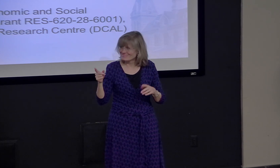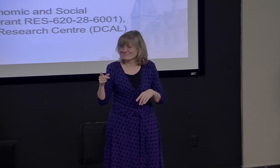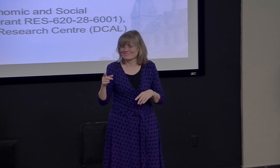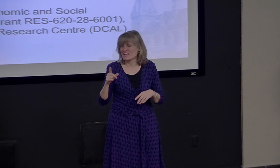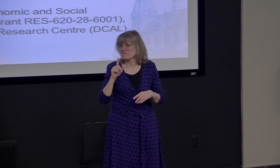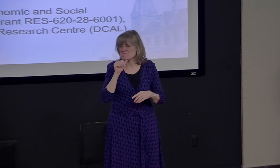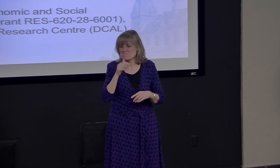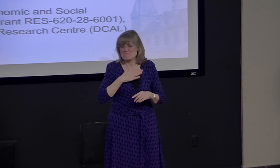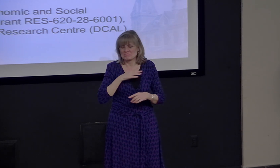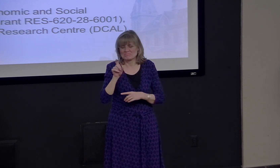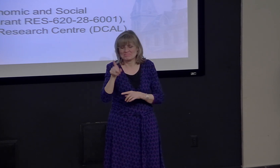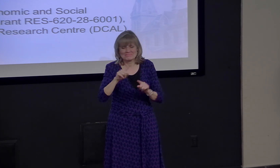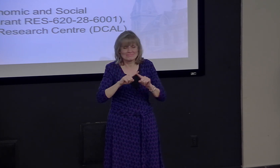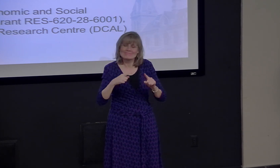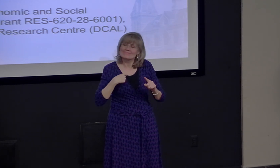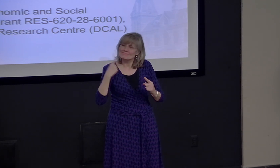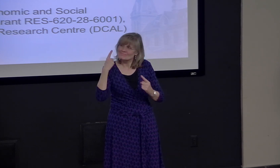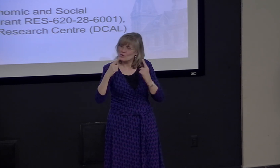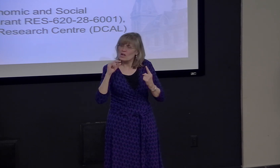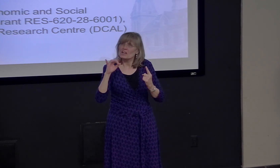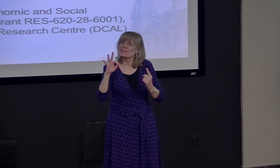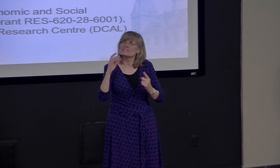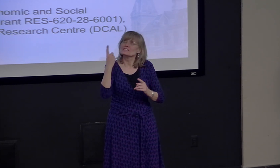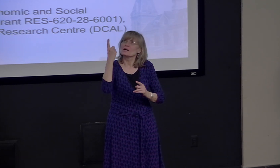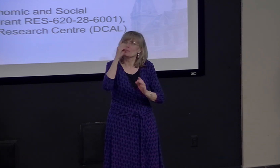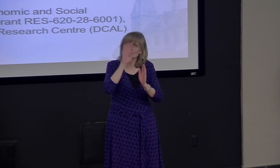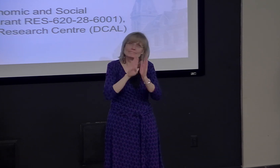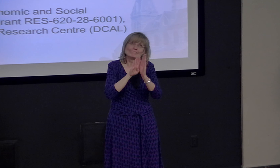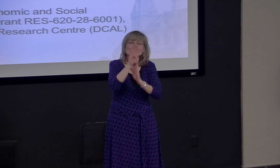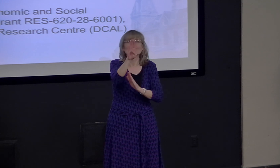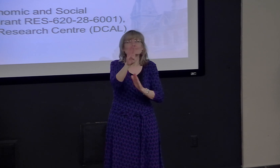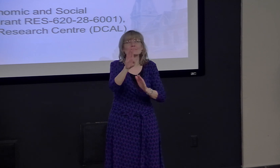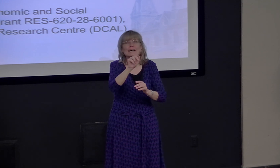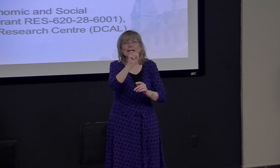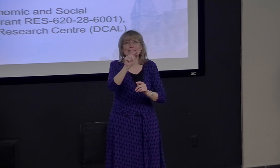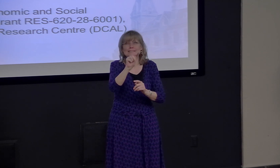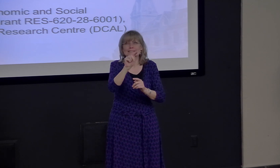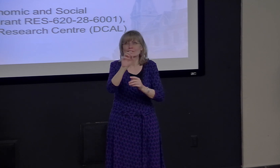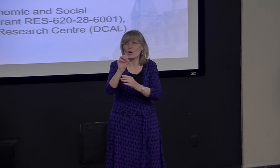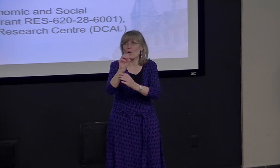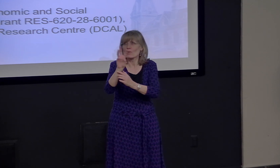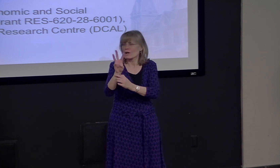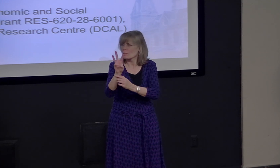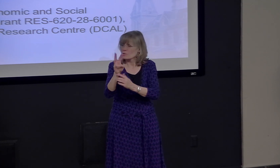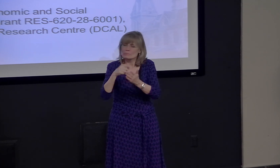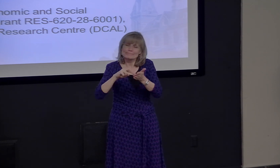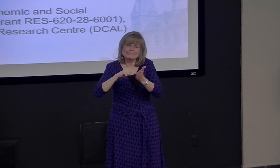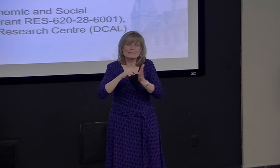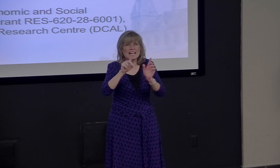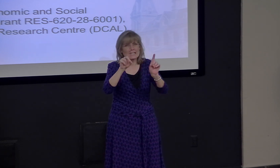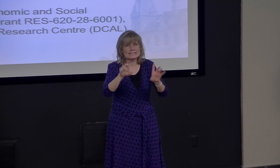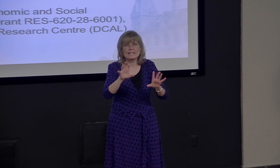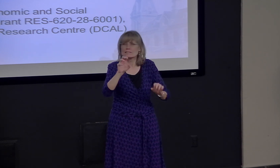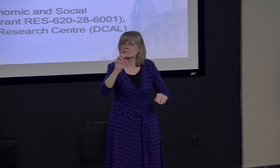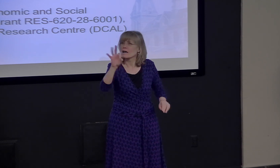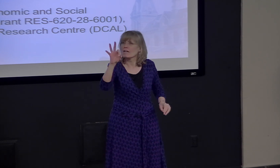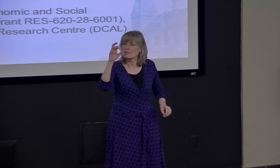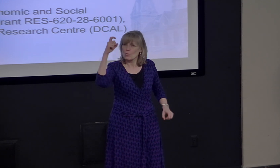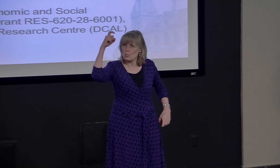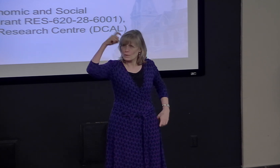Wondering, it's not my question, but I was just wondering if someone actually could develop a test